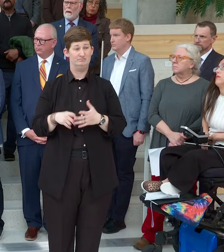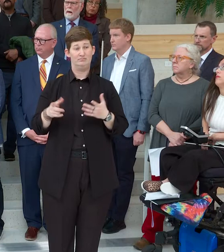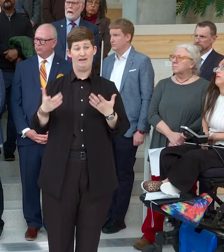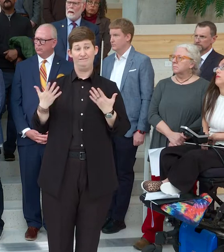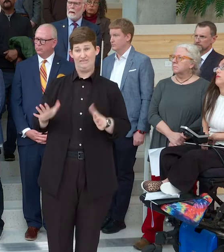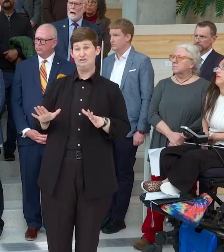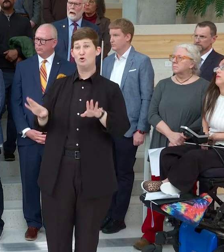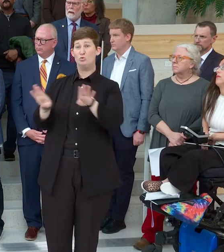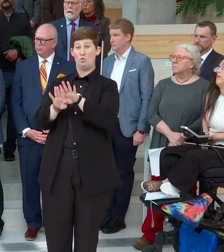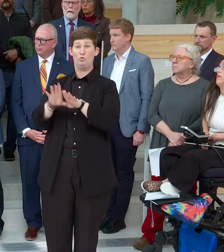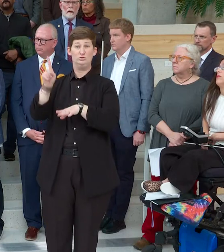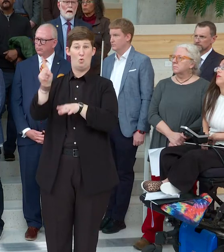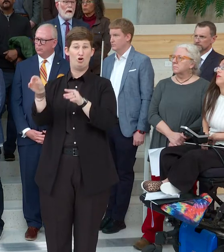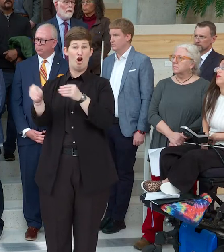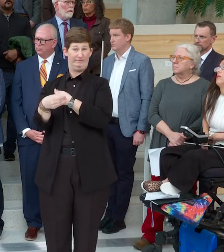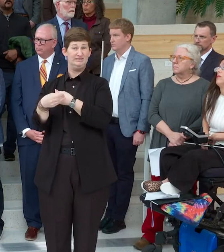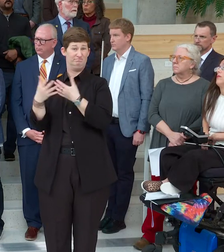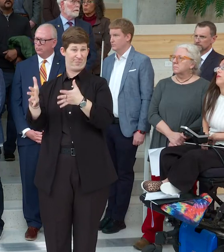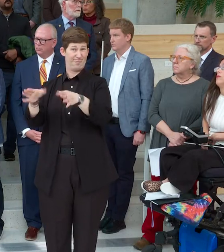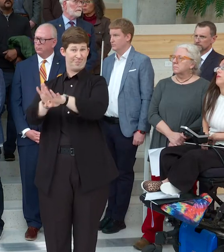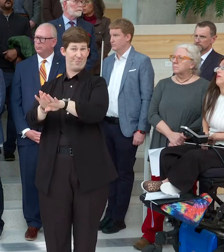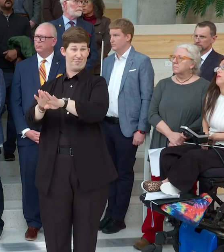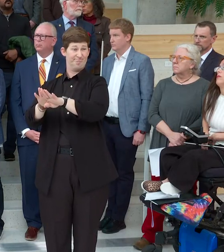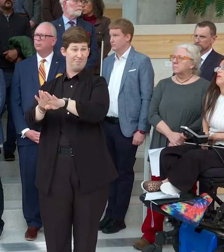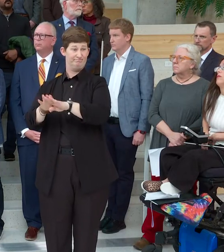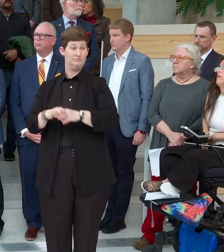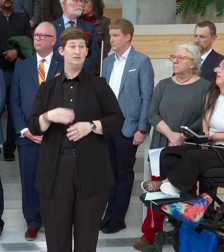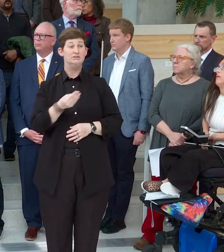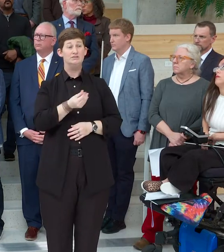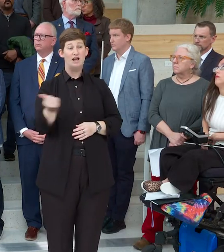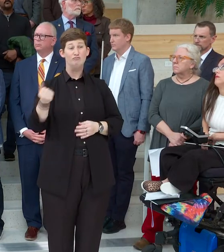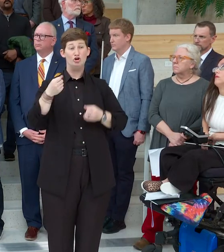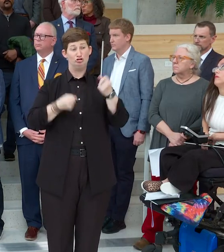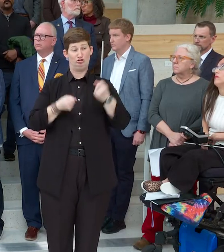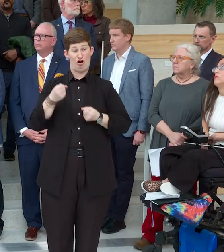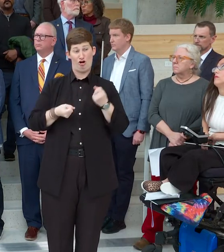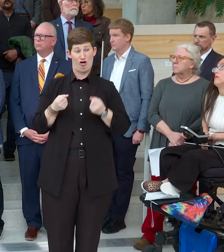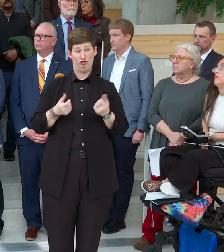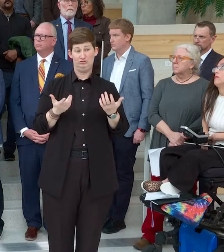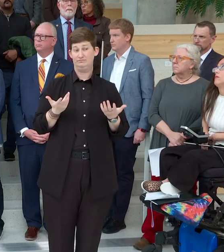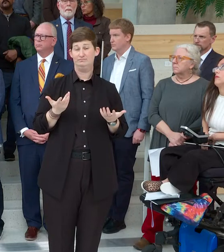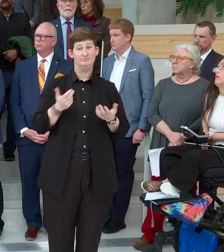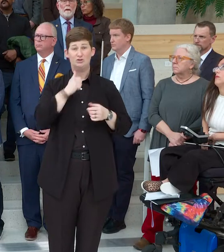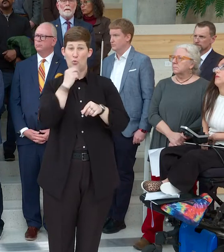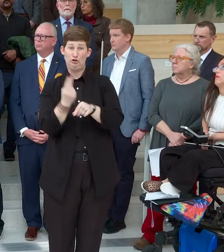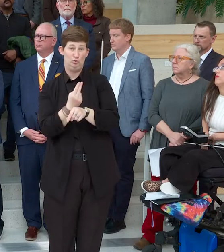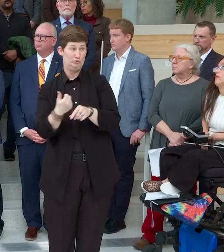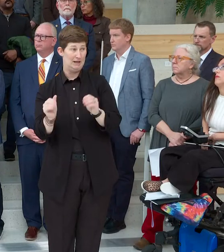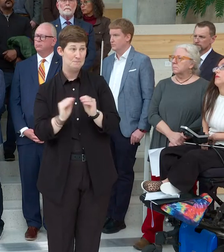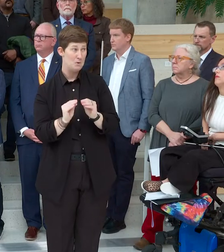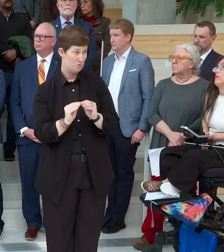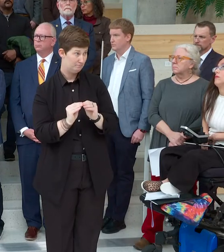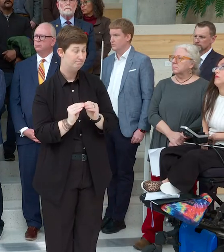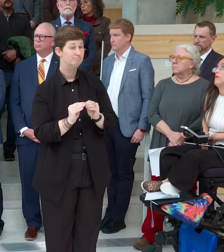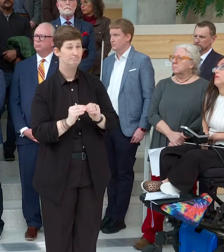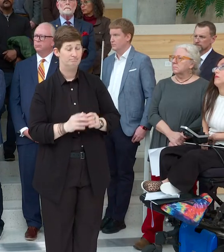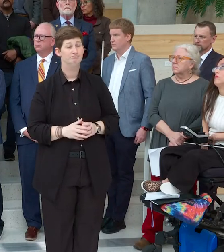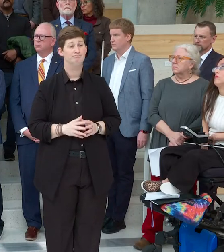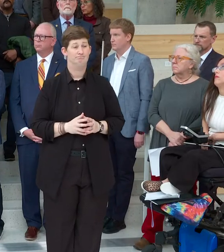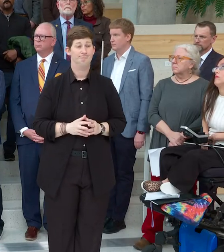offices. There's a number of leased vehicles that are no longer able to be leased through